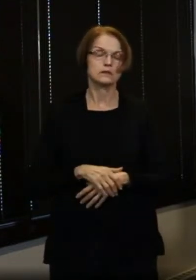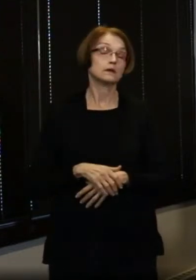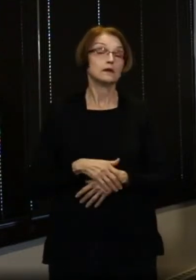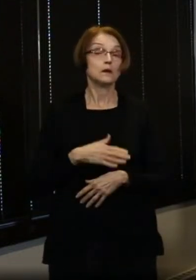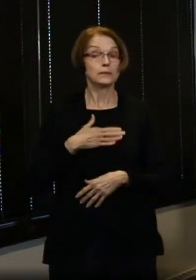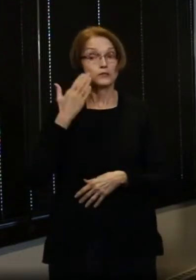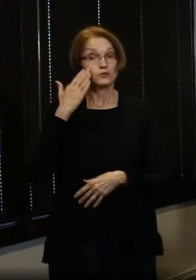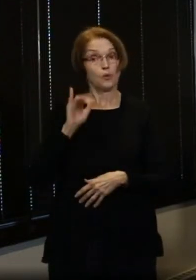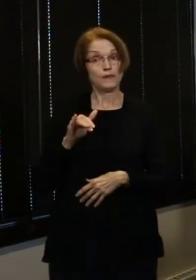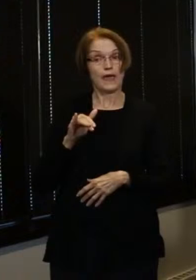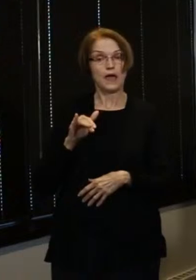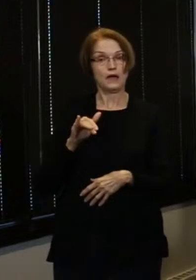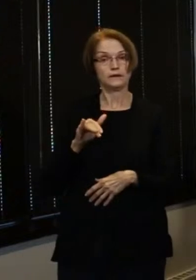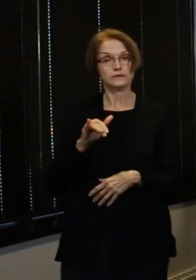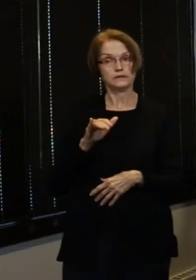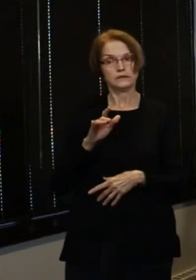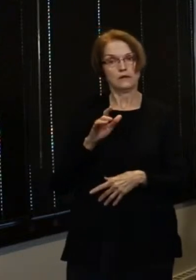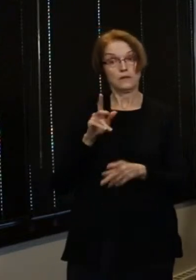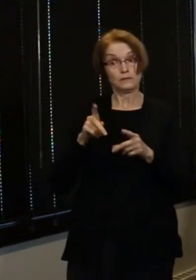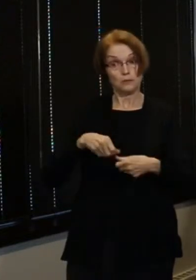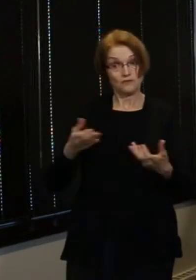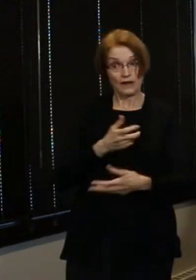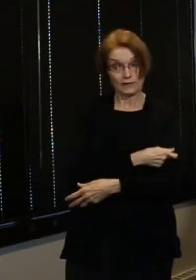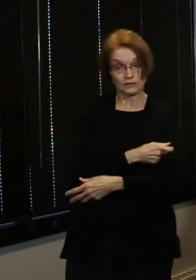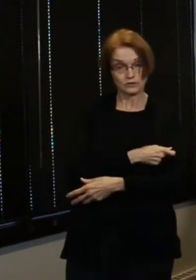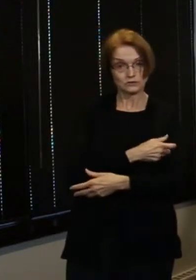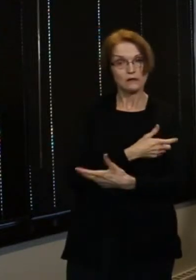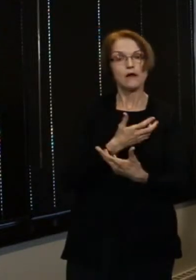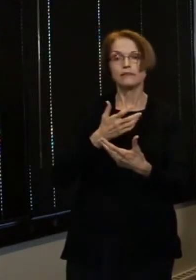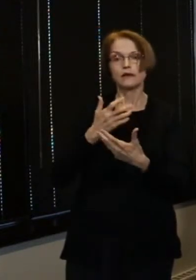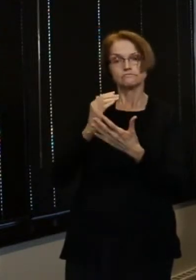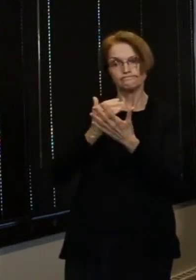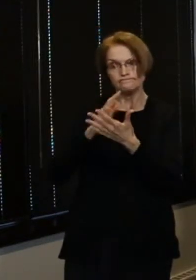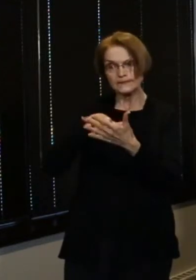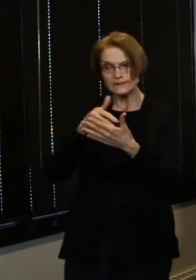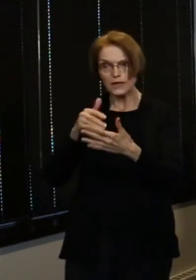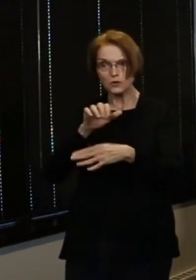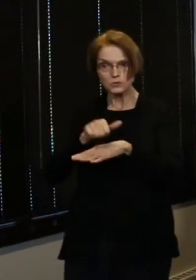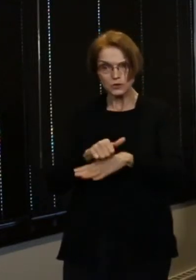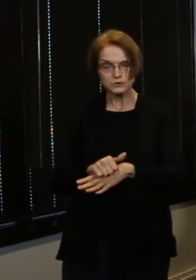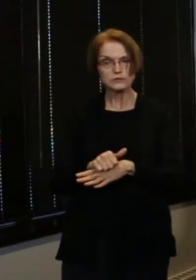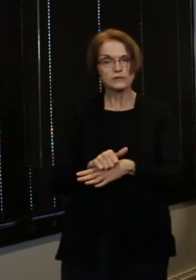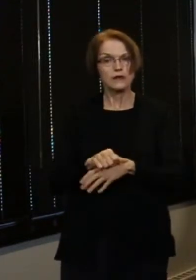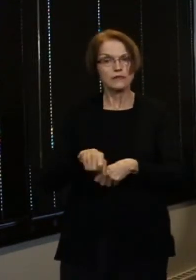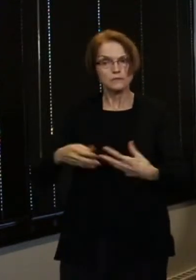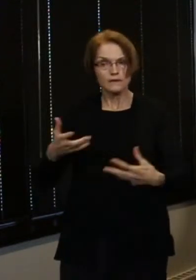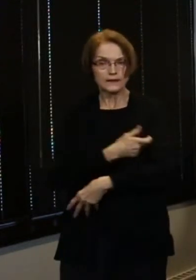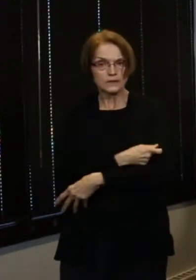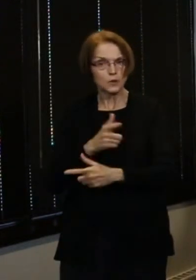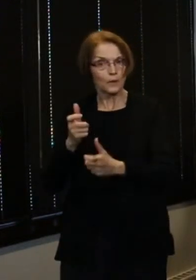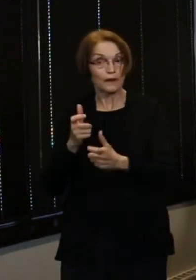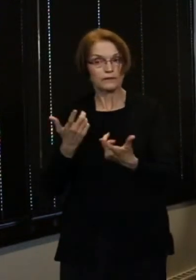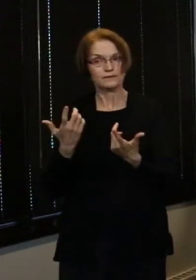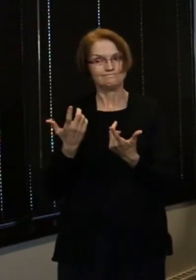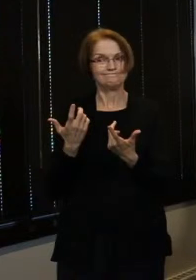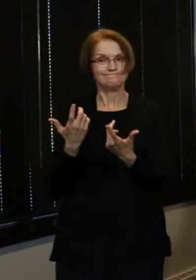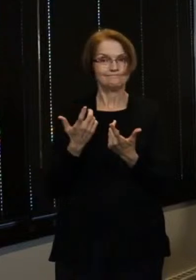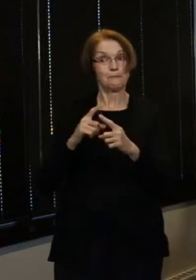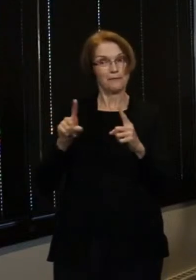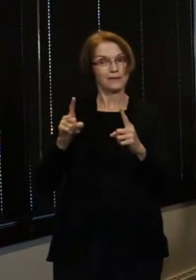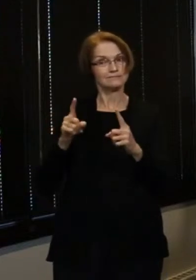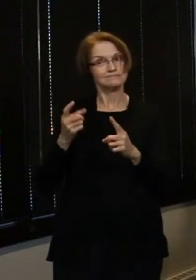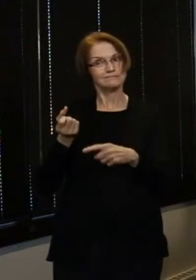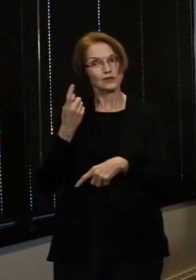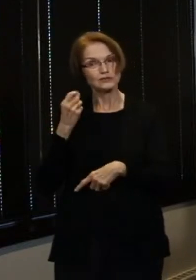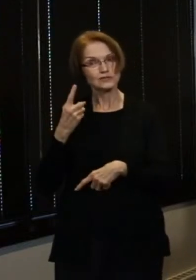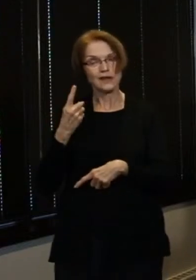that the vaccinators are scheduling patients and completing vaccinations quickly given the supply that they have.